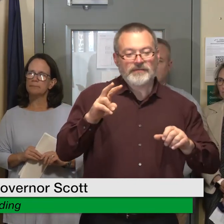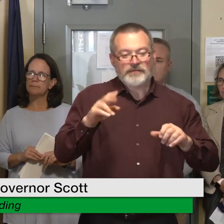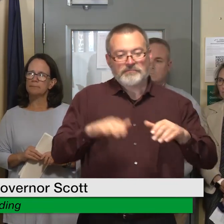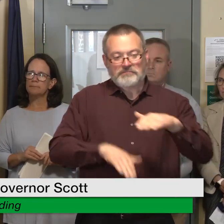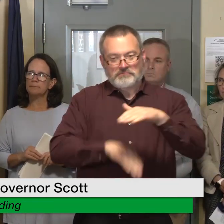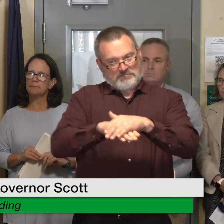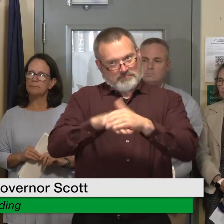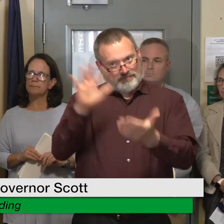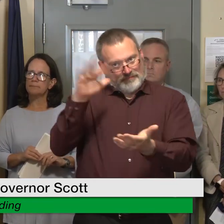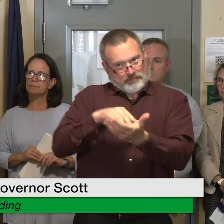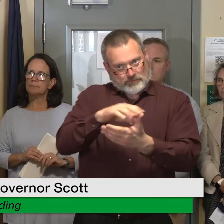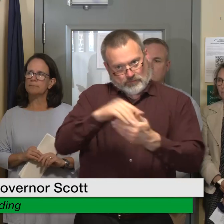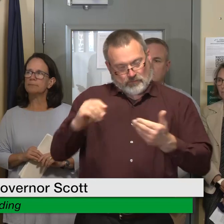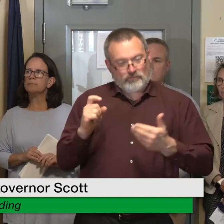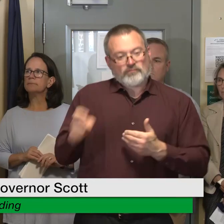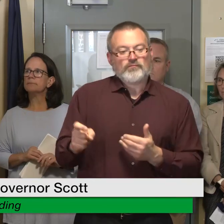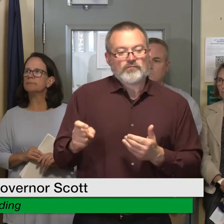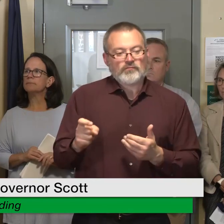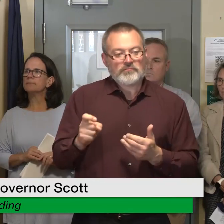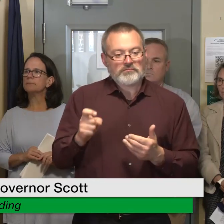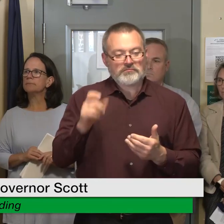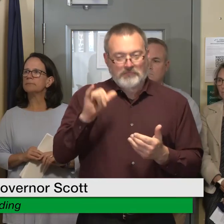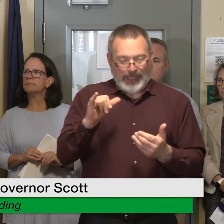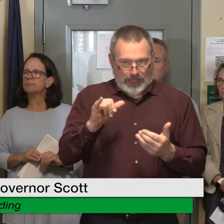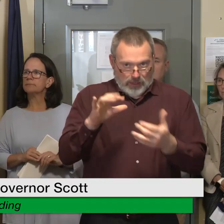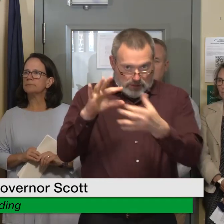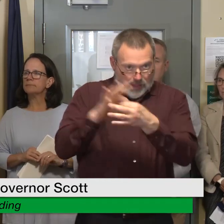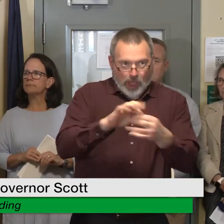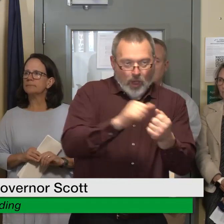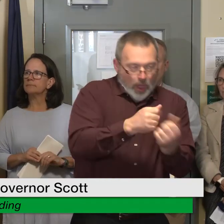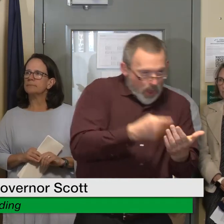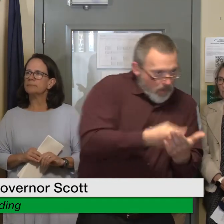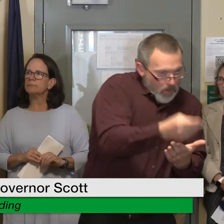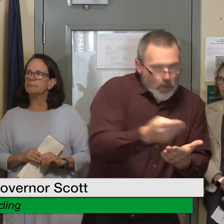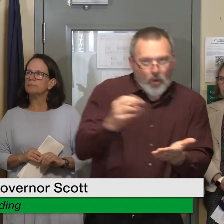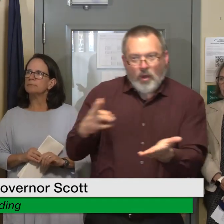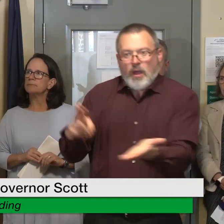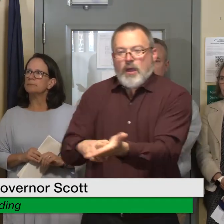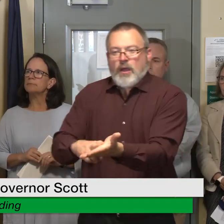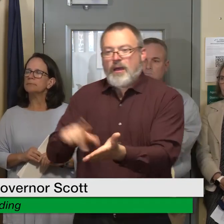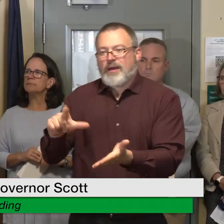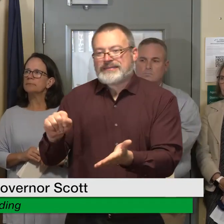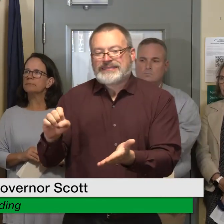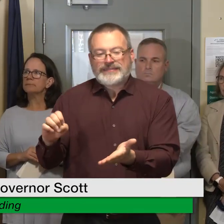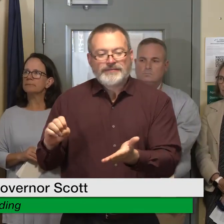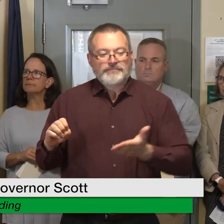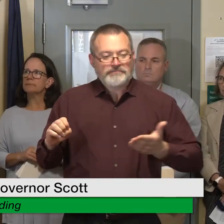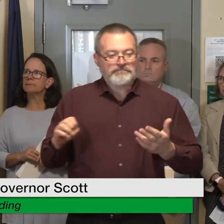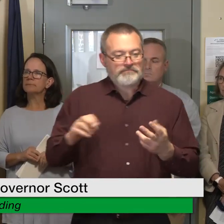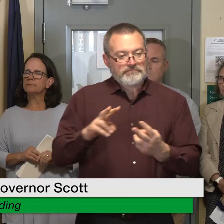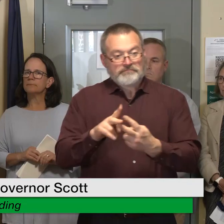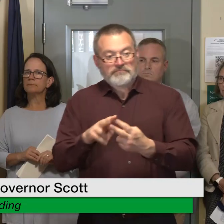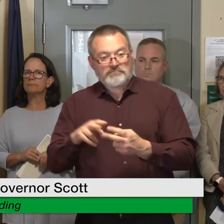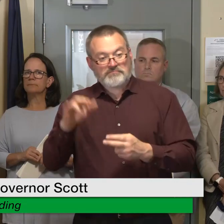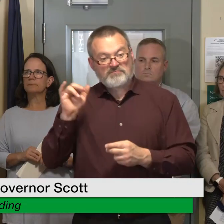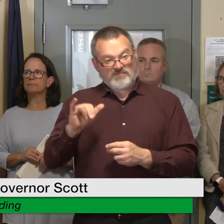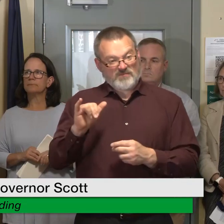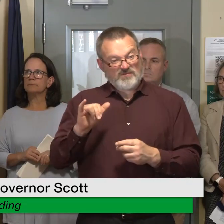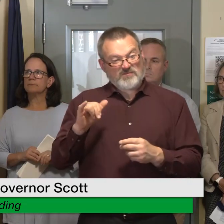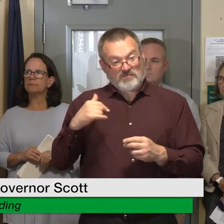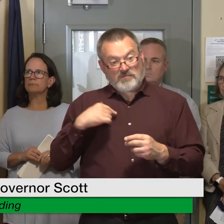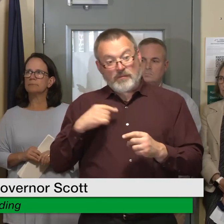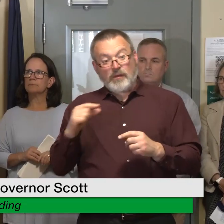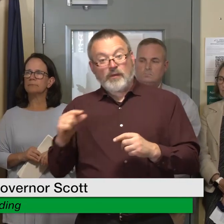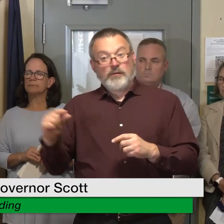new purchased or leased plug-in electric vehicle, will provide an additional $1,000